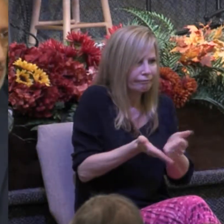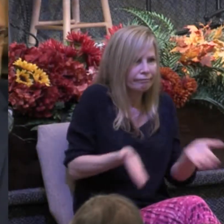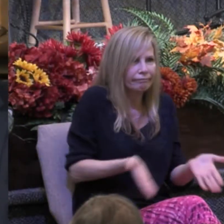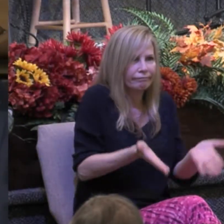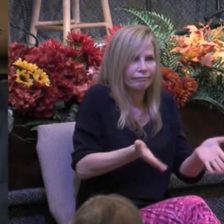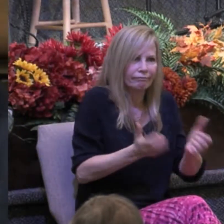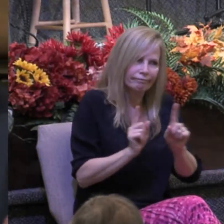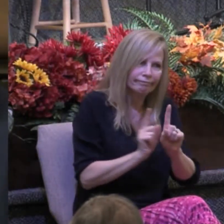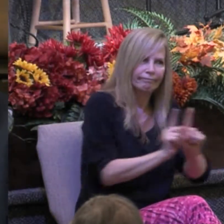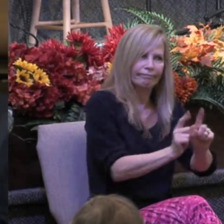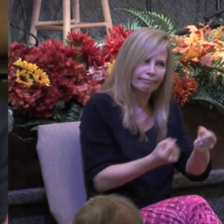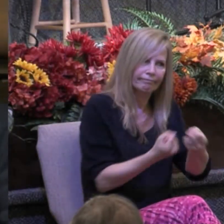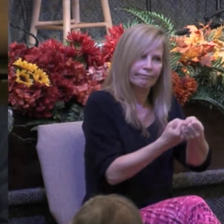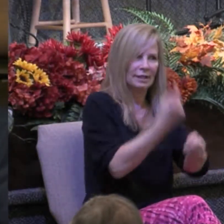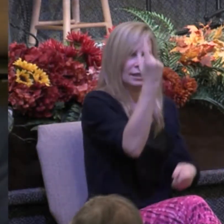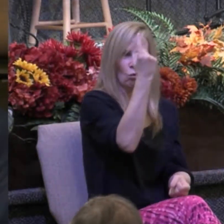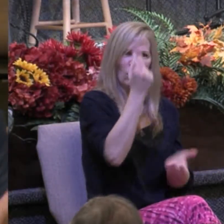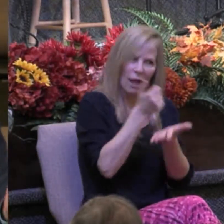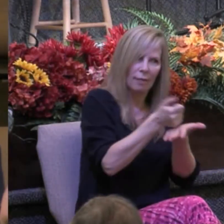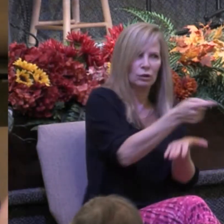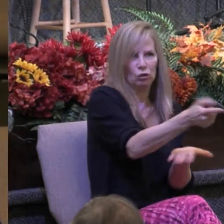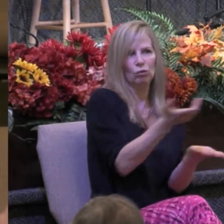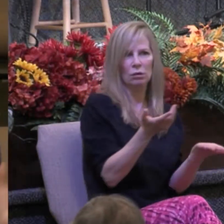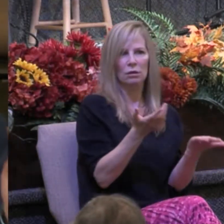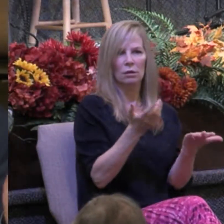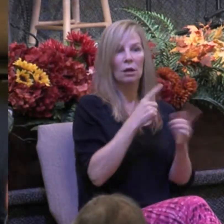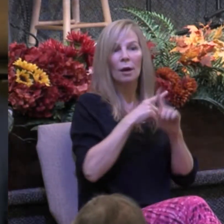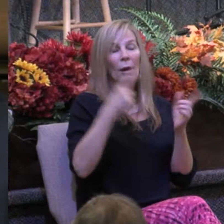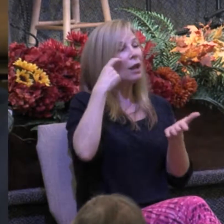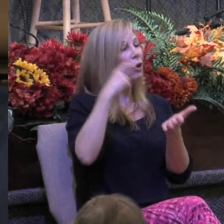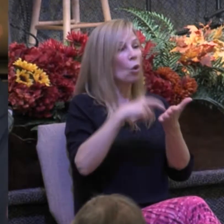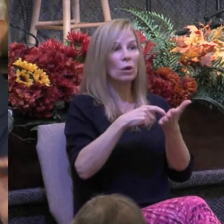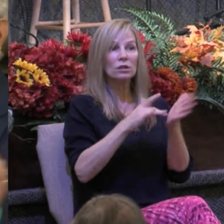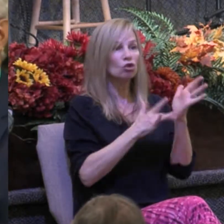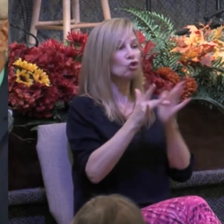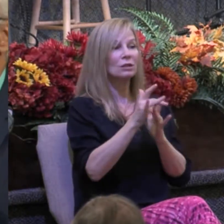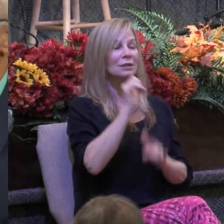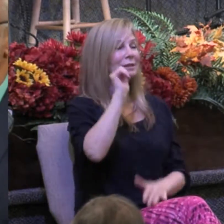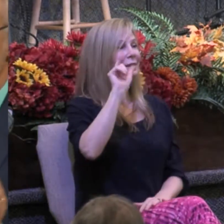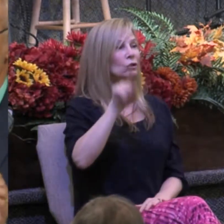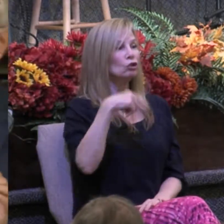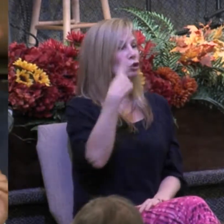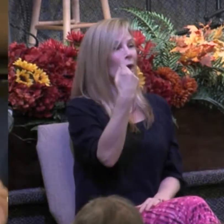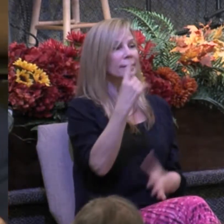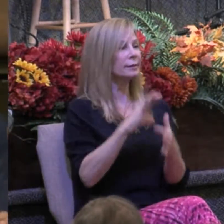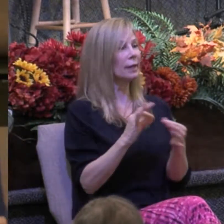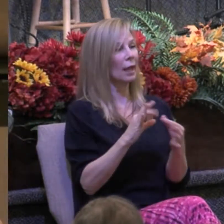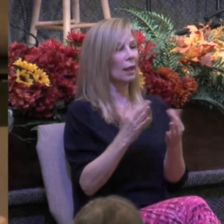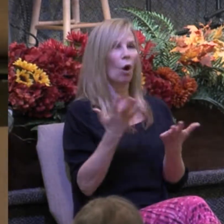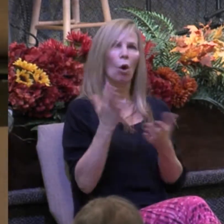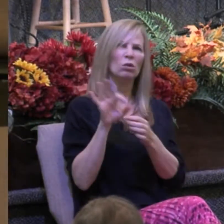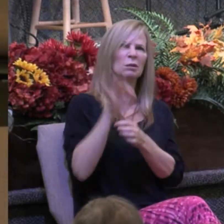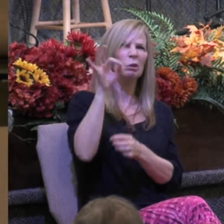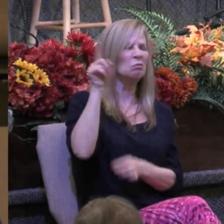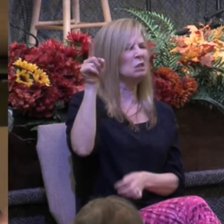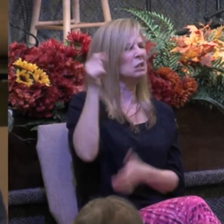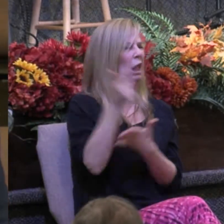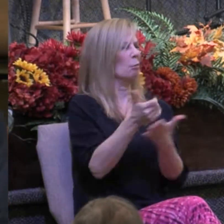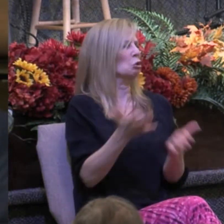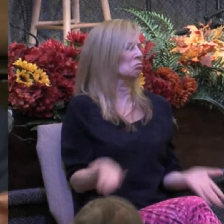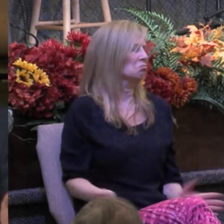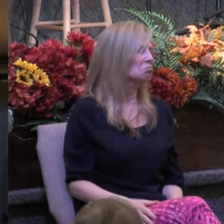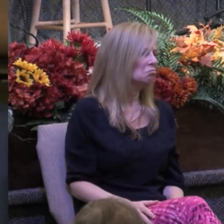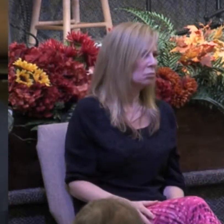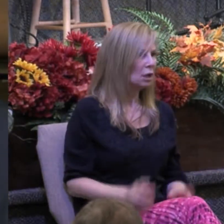means. He's a helper. He helps you. But notice that Jesus didn't simply refer to the Spirit as a helper,